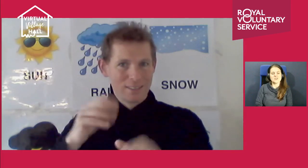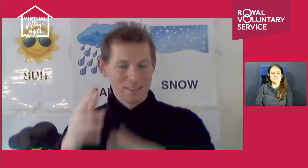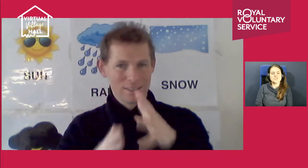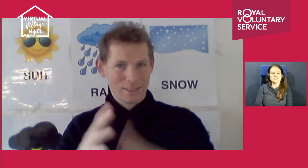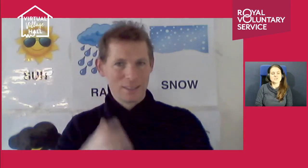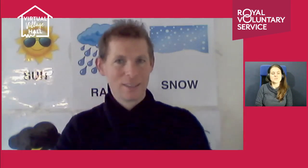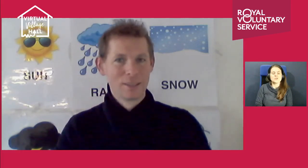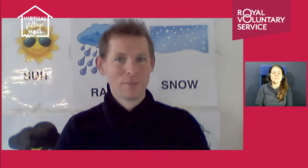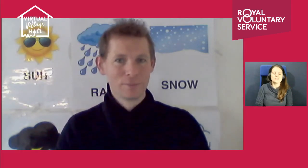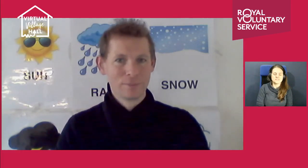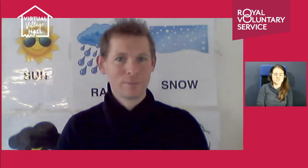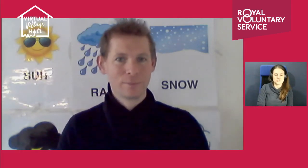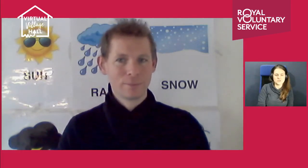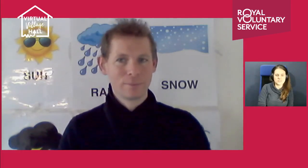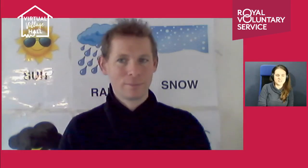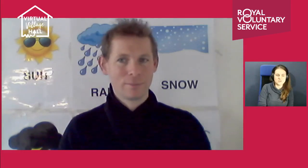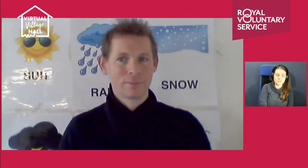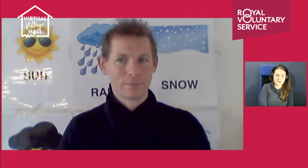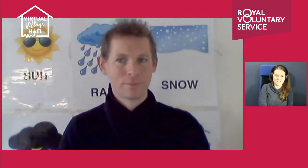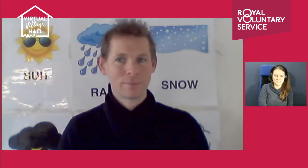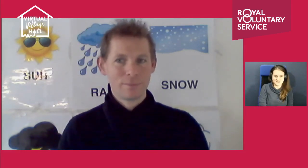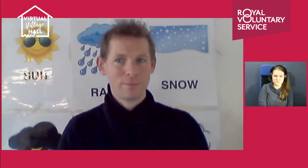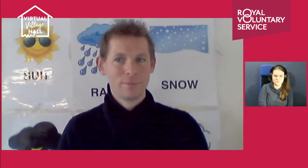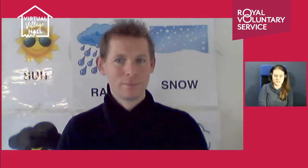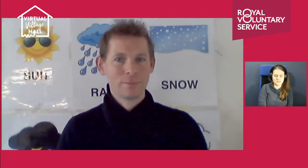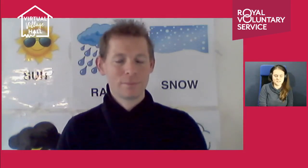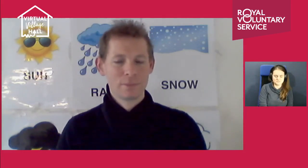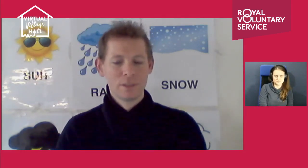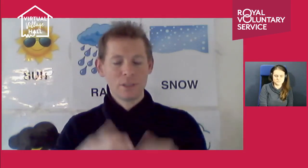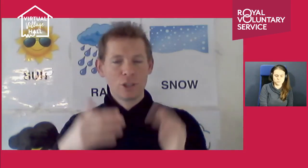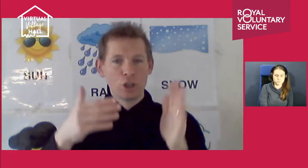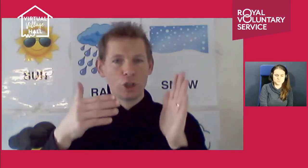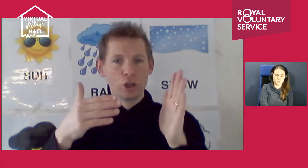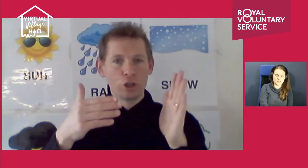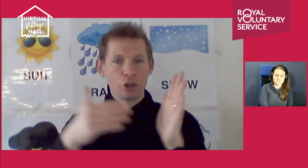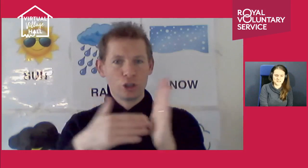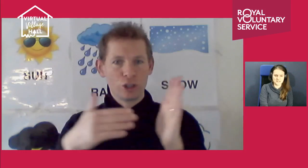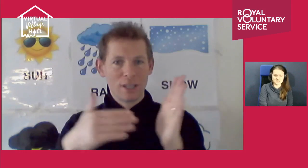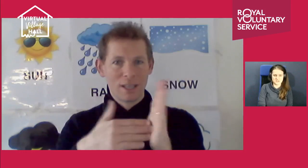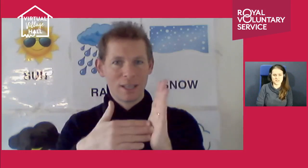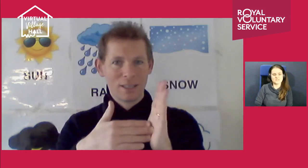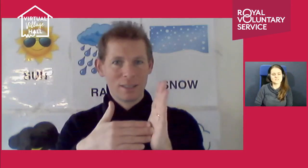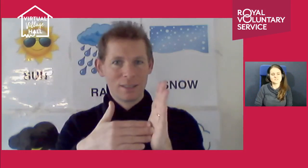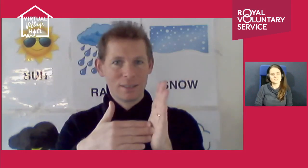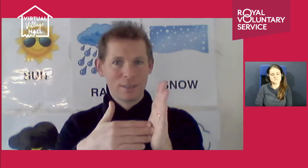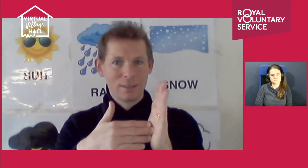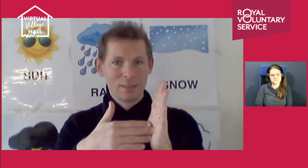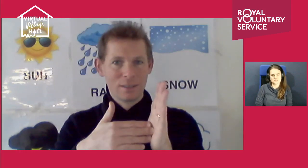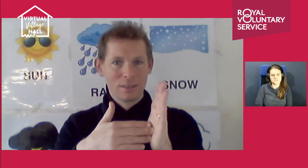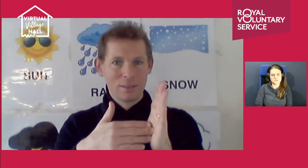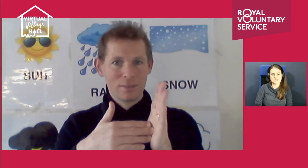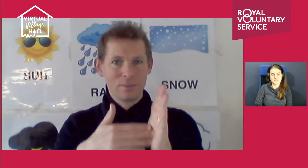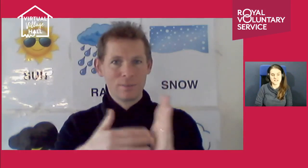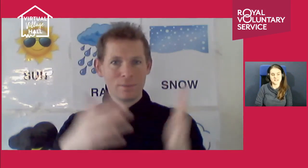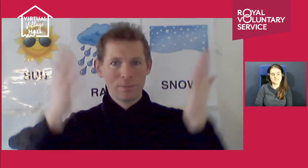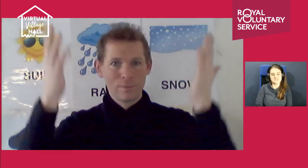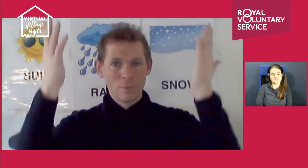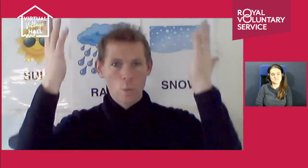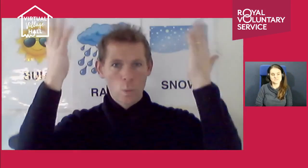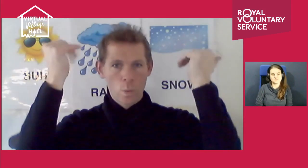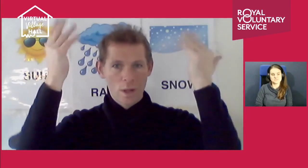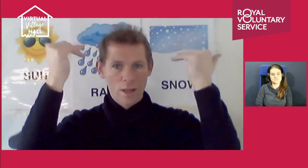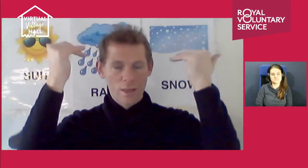Okay, so now I'm going to show you the Northern Ireland sign of way of signing it. Okay, so